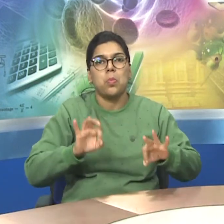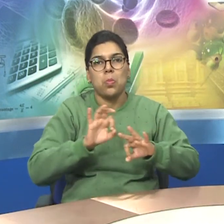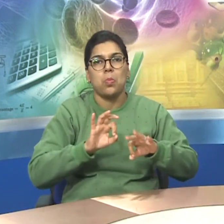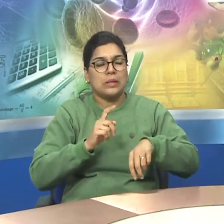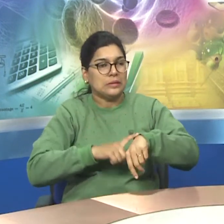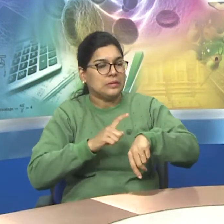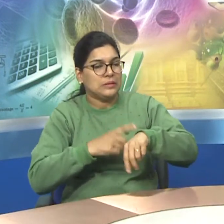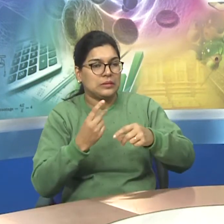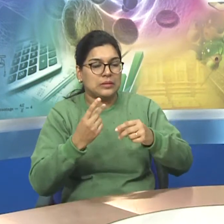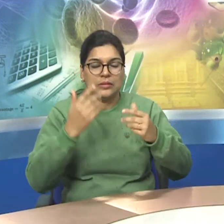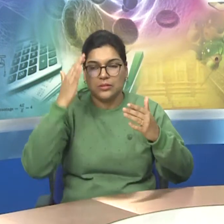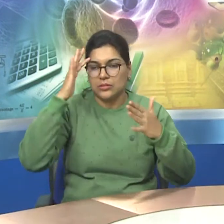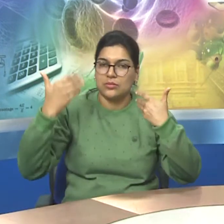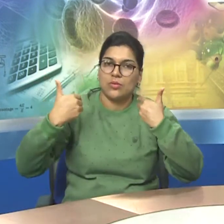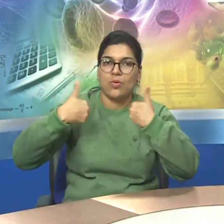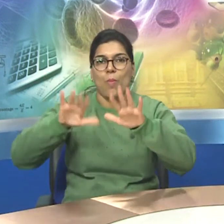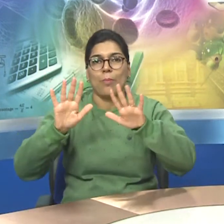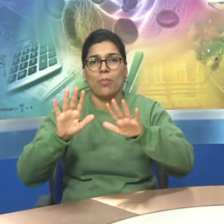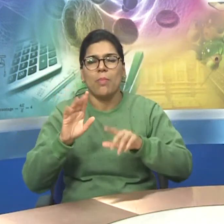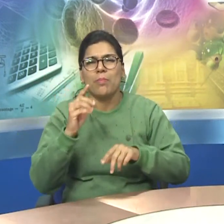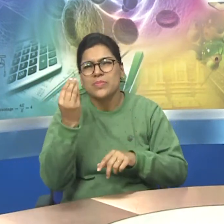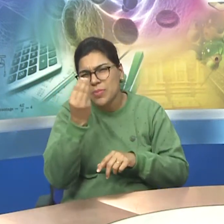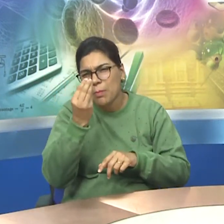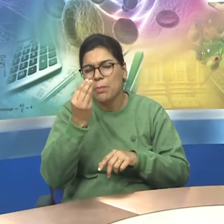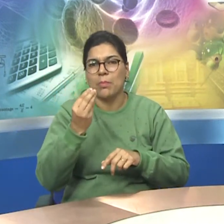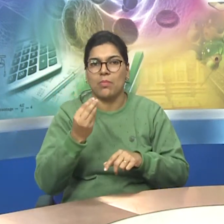that the man has no time